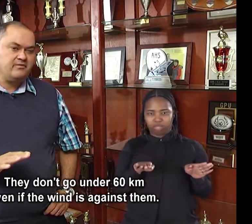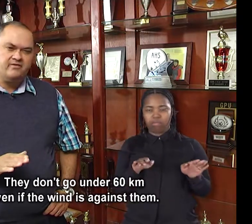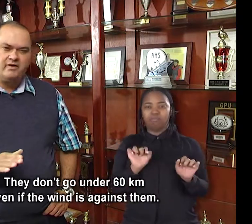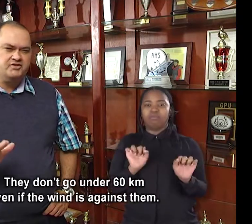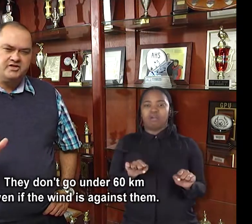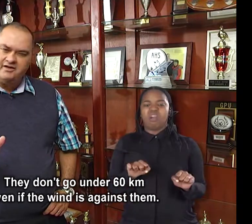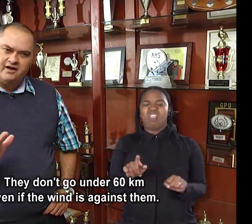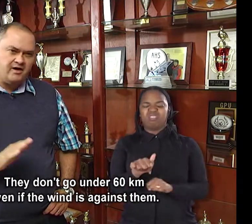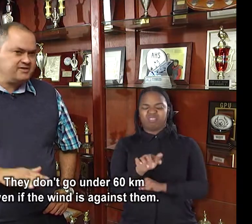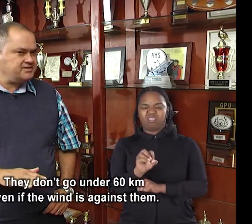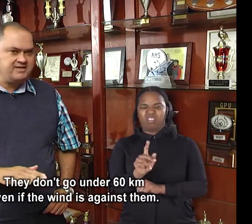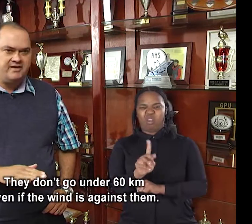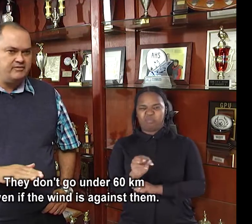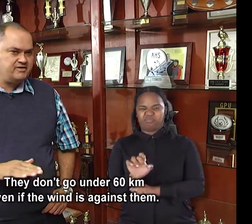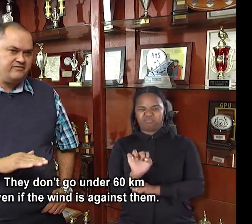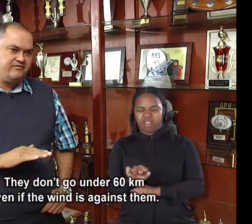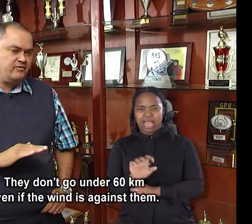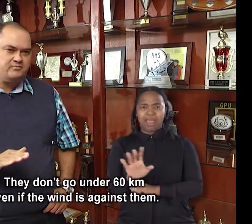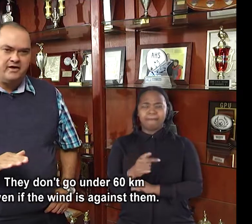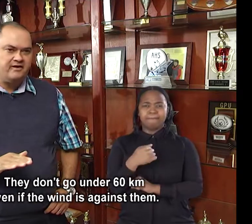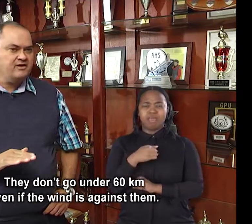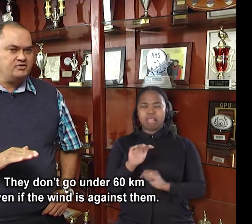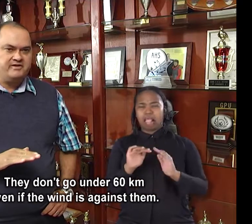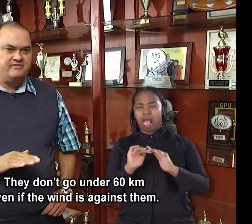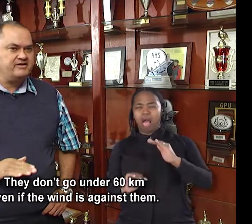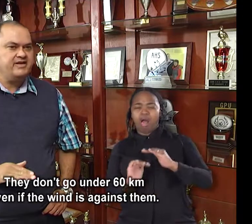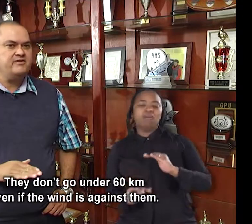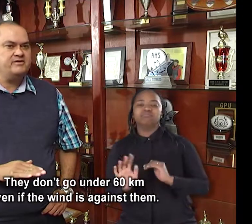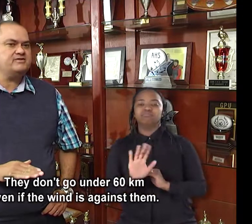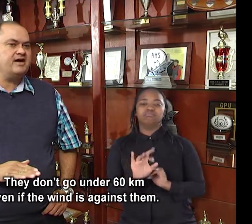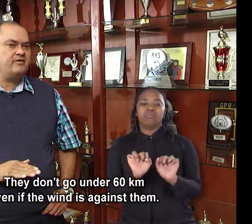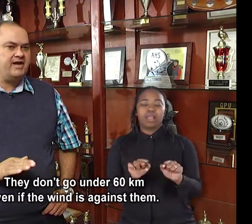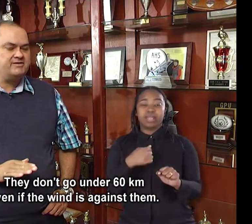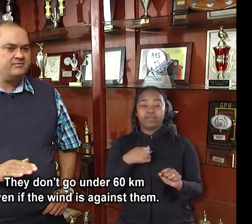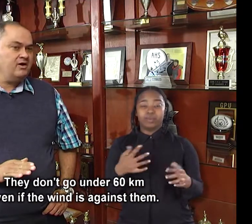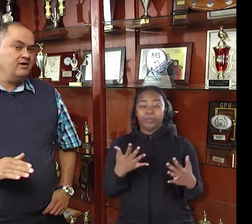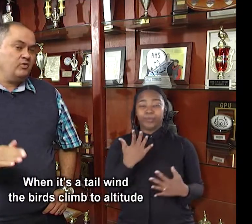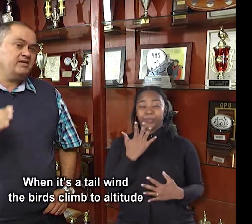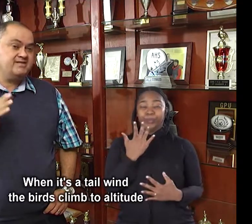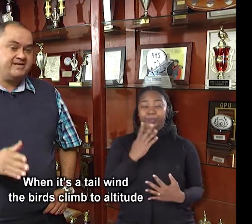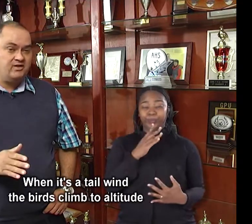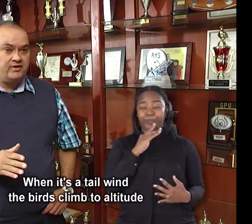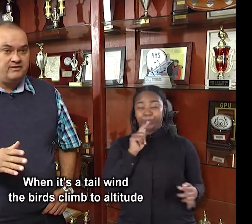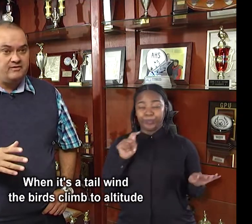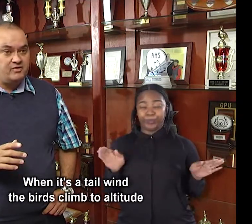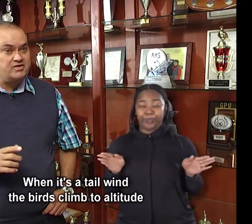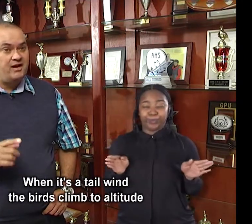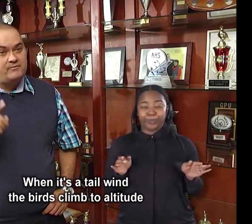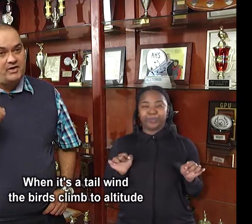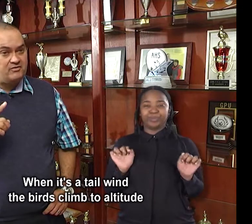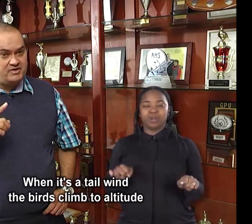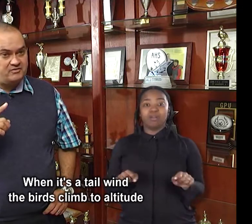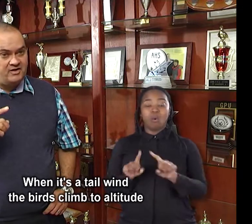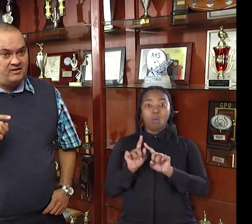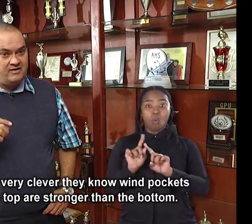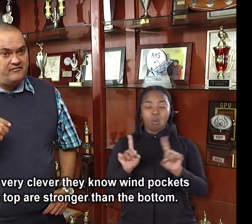kilometers an hour. They won't generally go under 60 kilometers, even if the wind's blowing 20, 30 kilometers an hour against them. When it's a tailwind, the birds